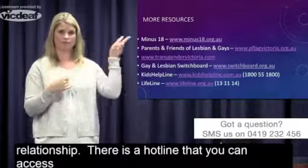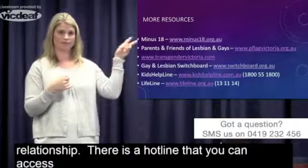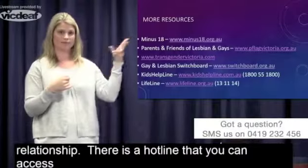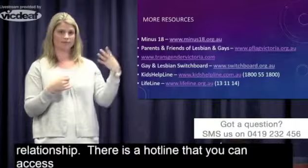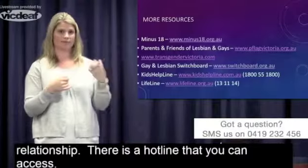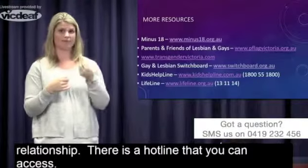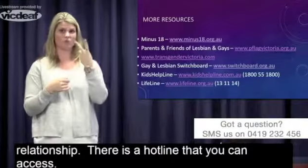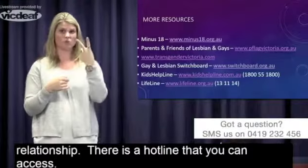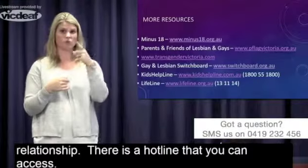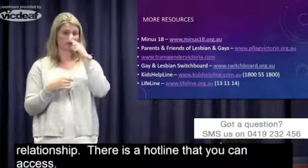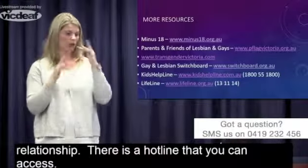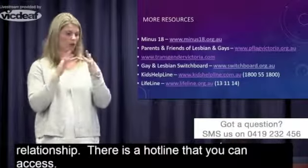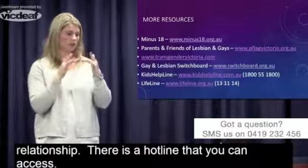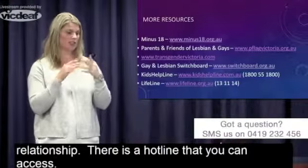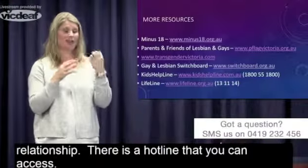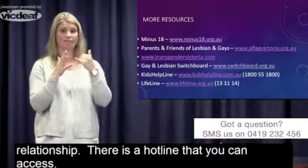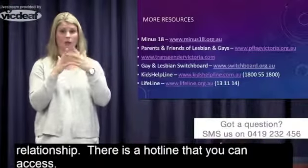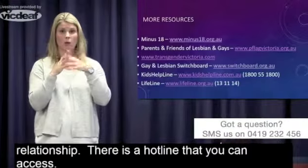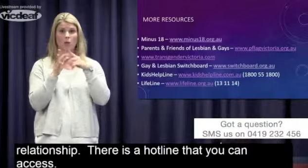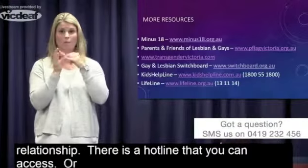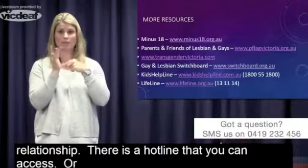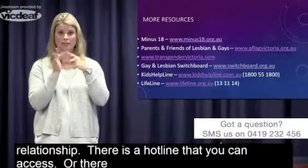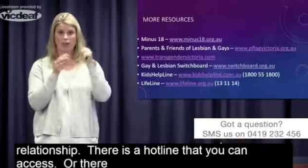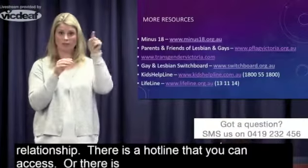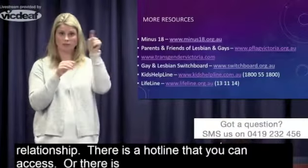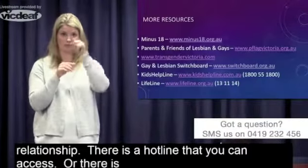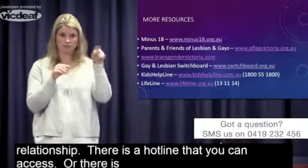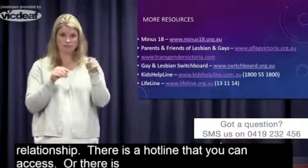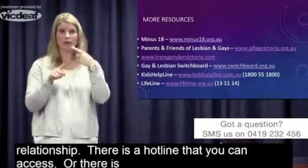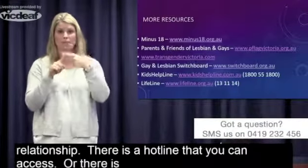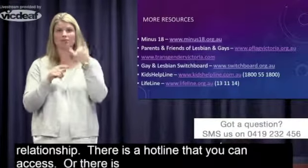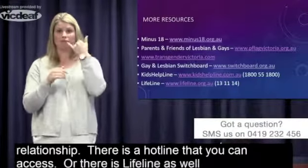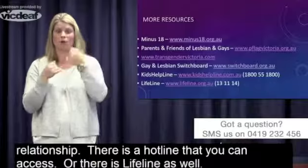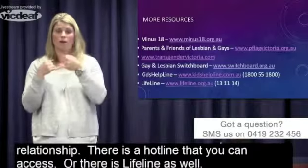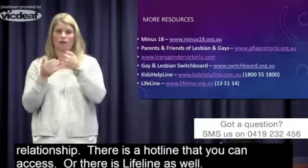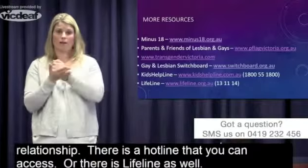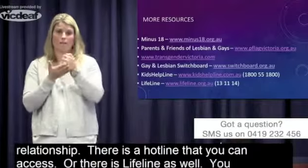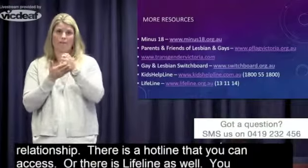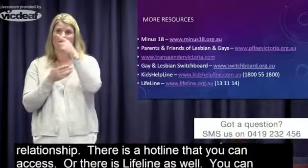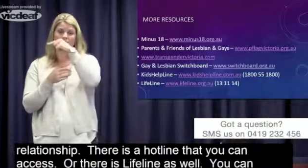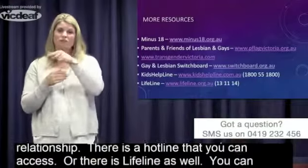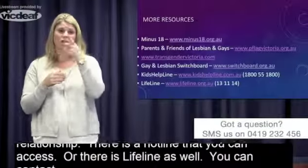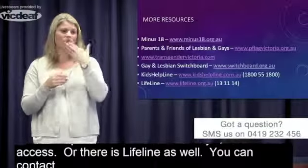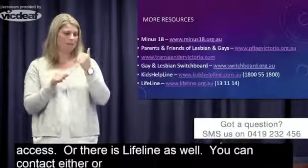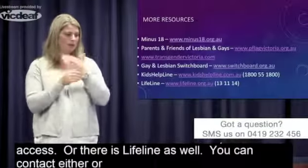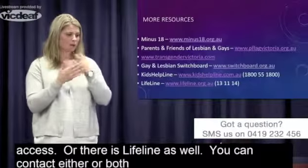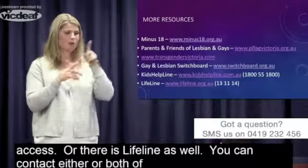or there is Lifeline as well, so you can contact either or both of those. So please have a look at all the different websites, and